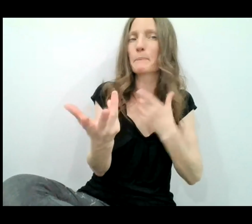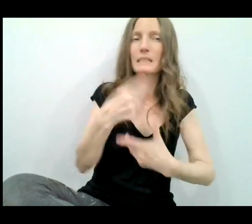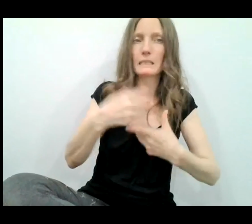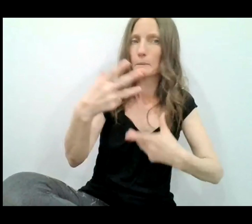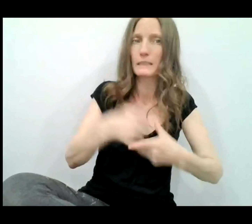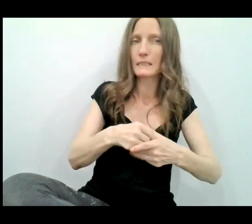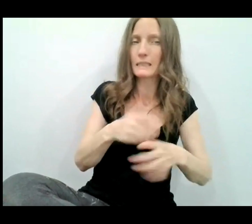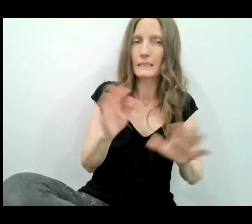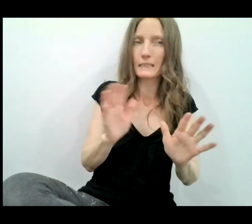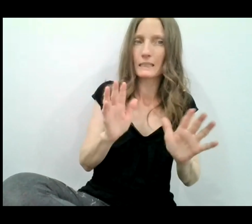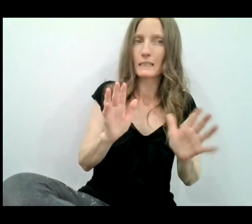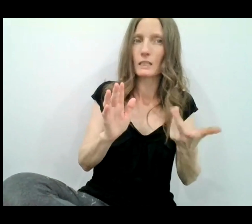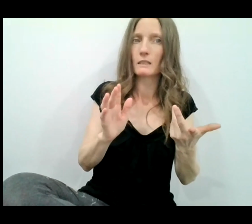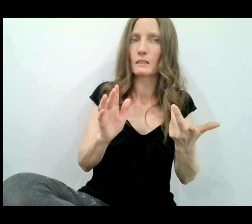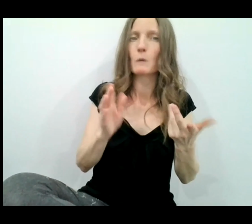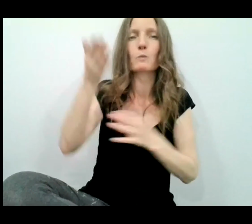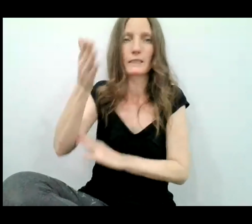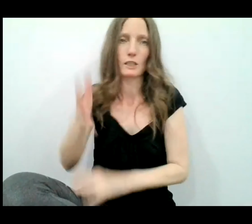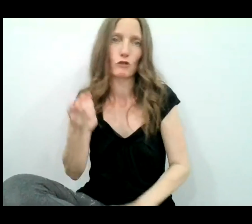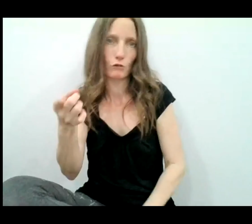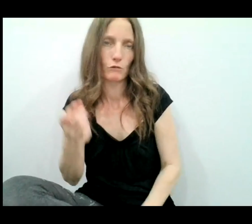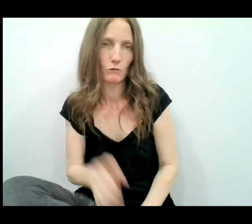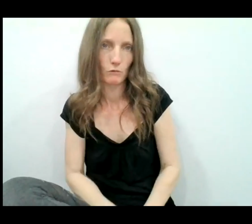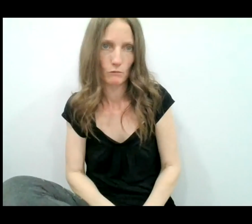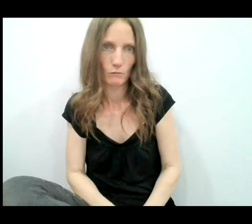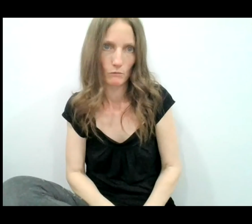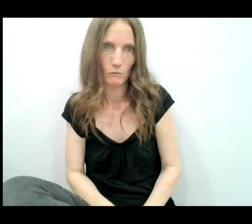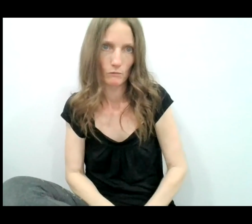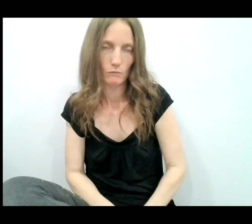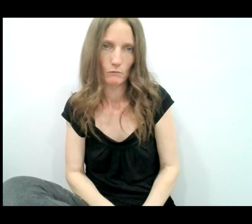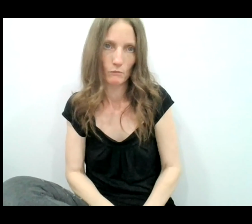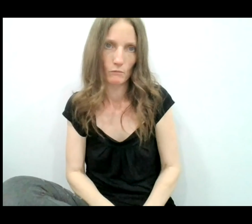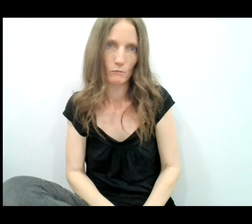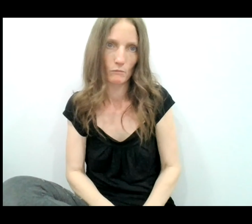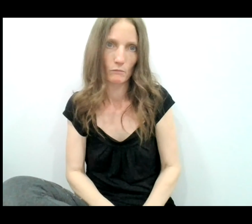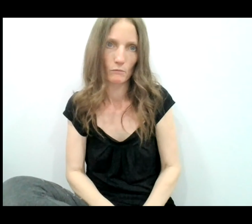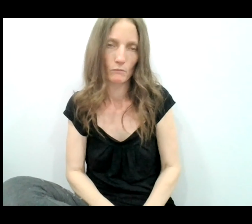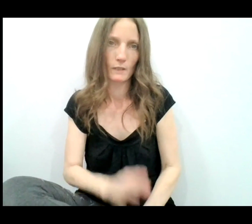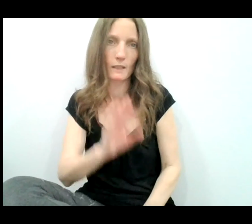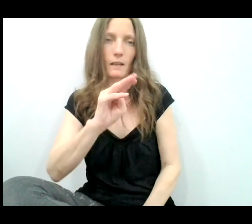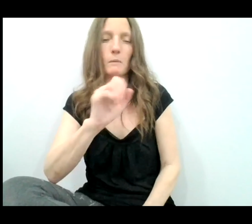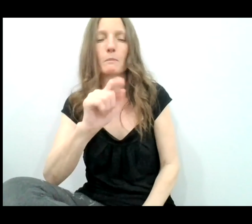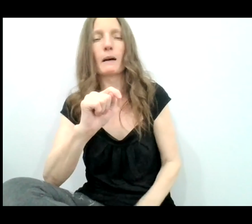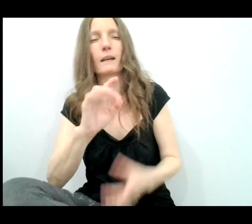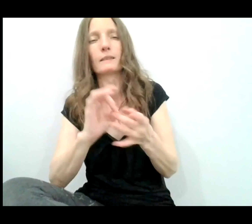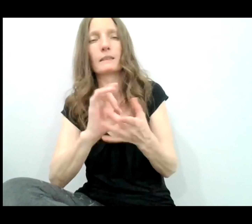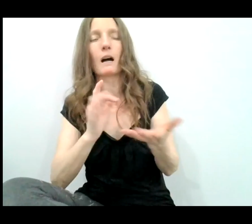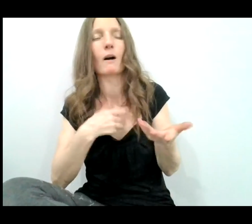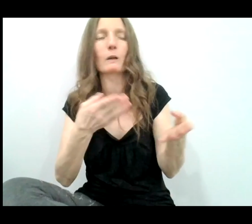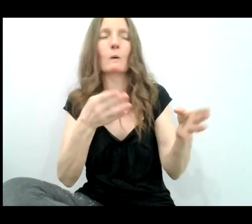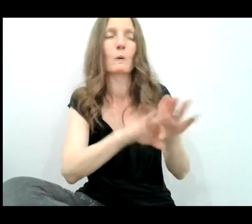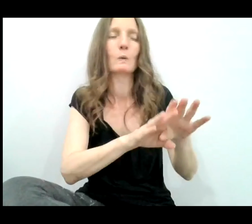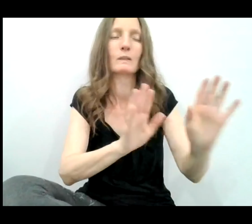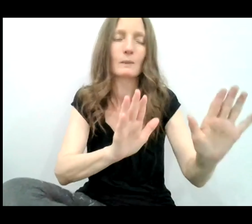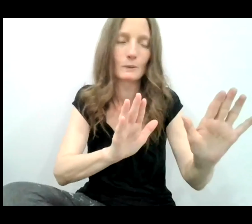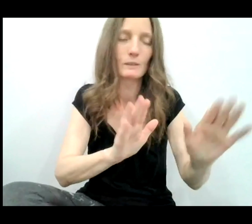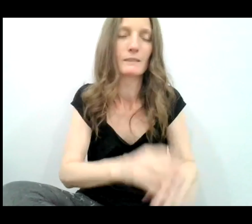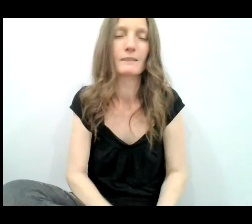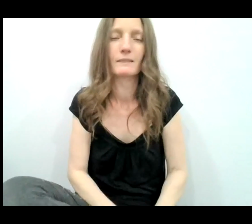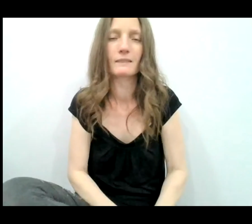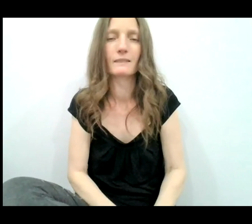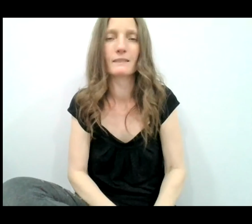the moderator or the presenter. I actually just kind of closed it out. I thought that we're sort of on a